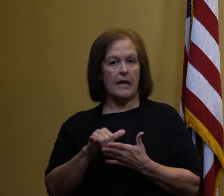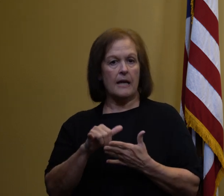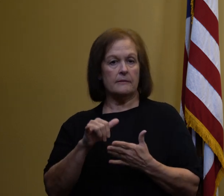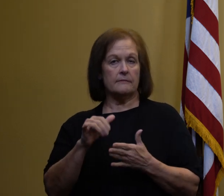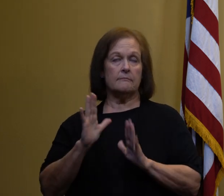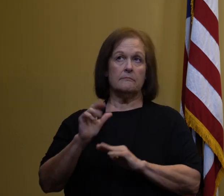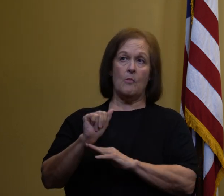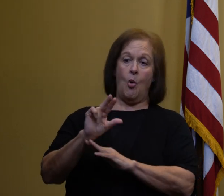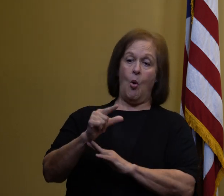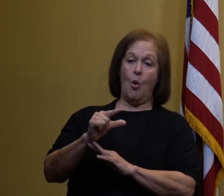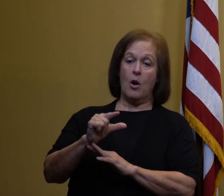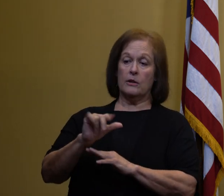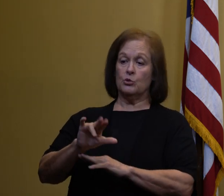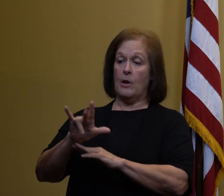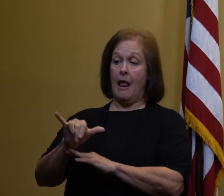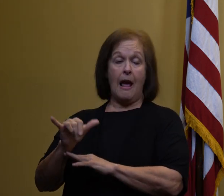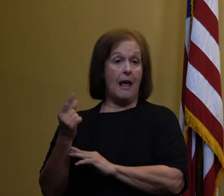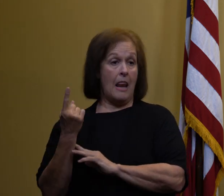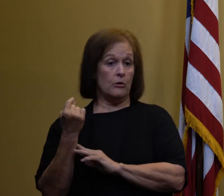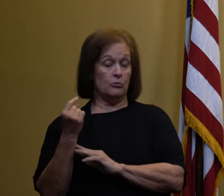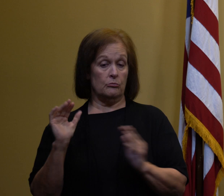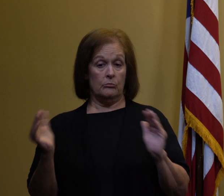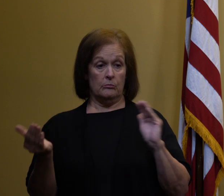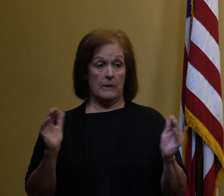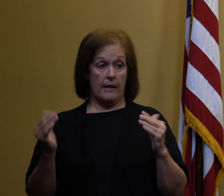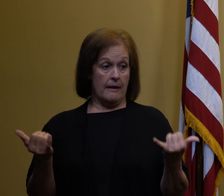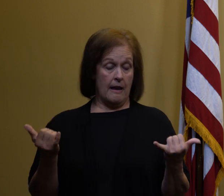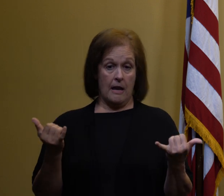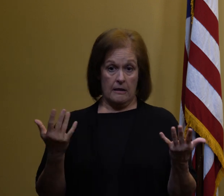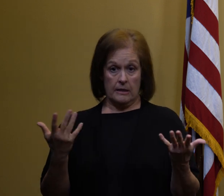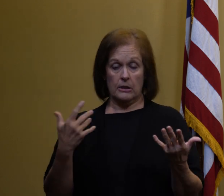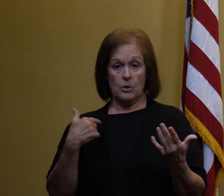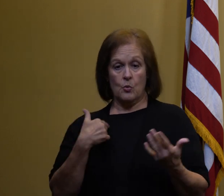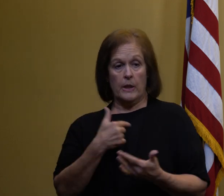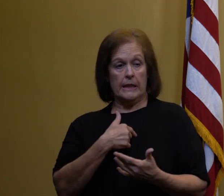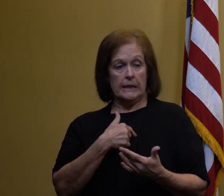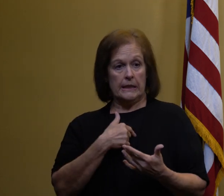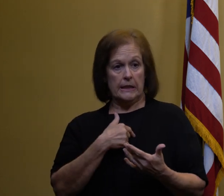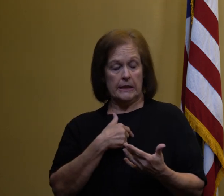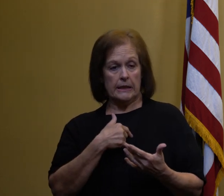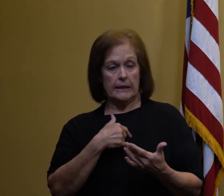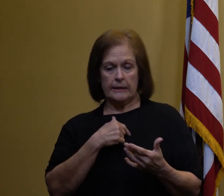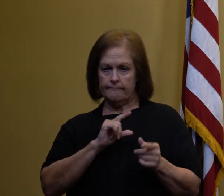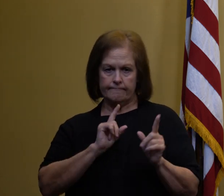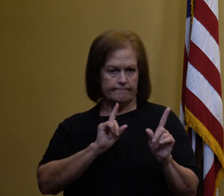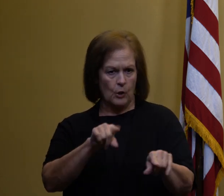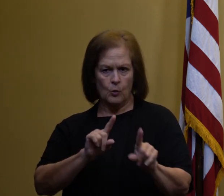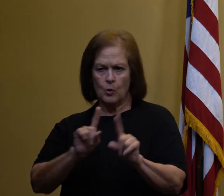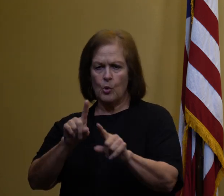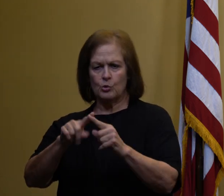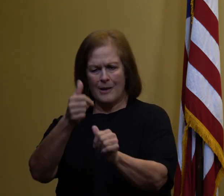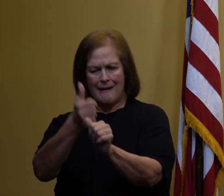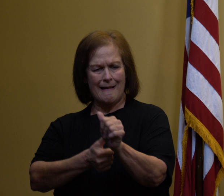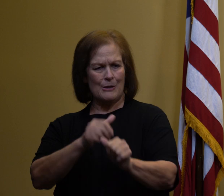to August and July of last year, taking the time to go to every single roll call, listening